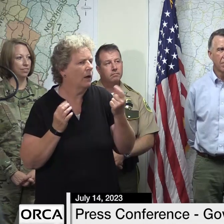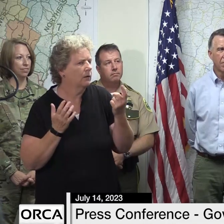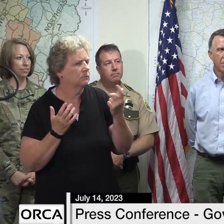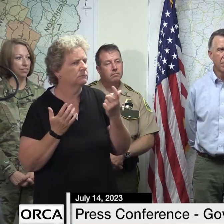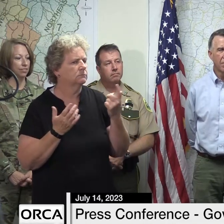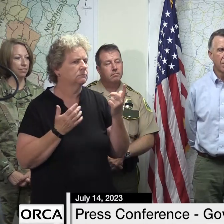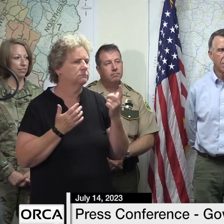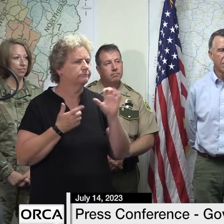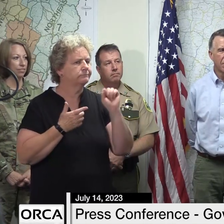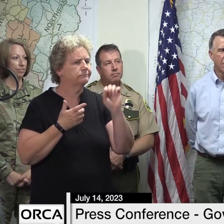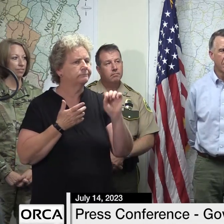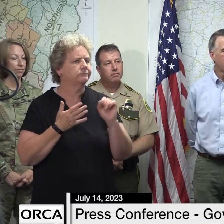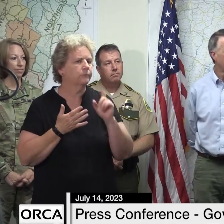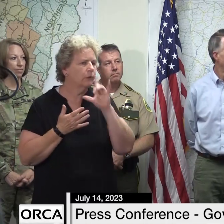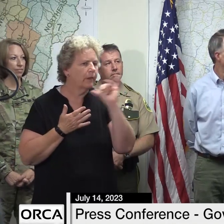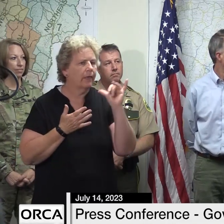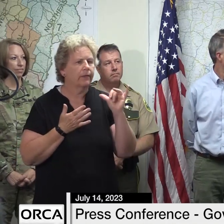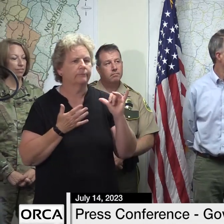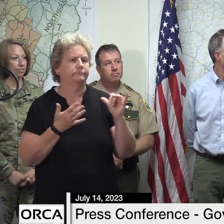for loss